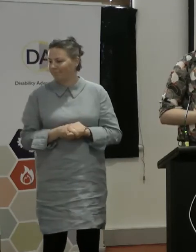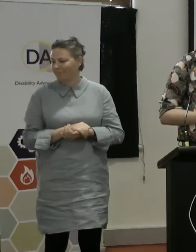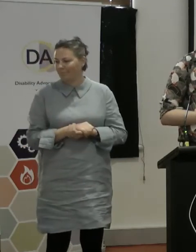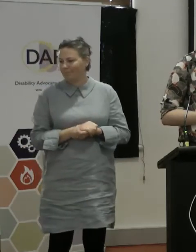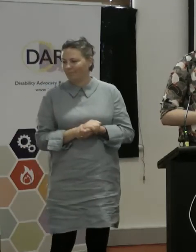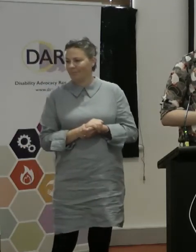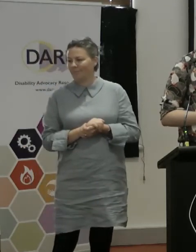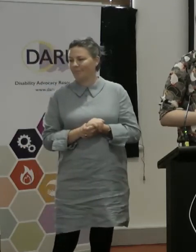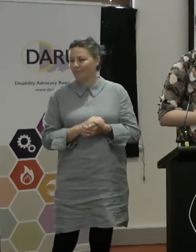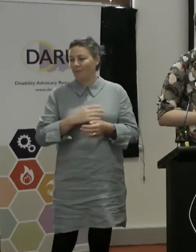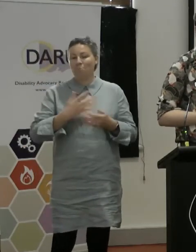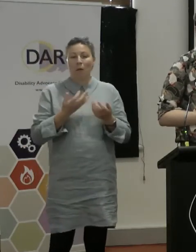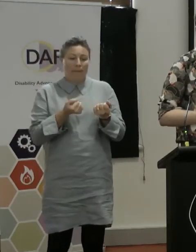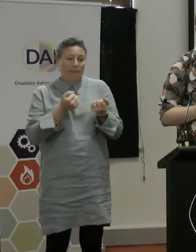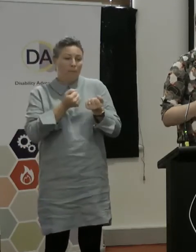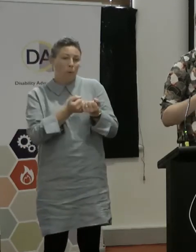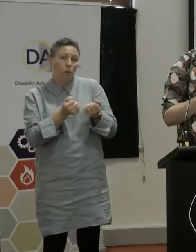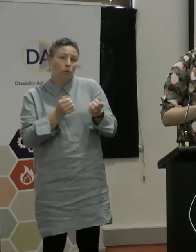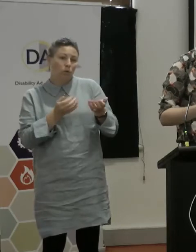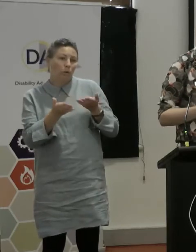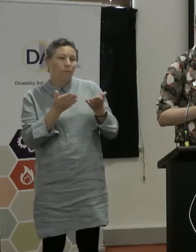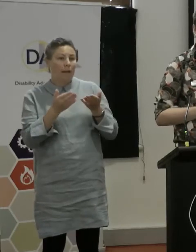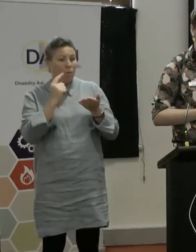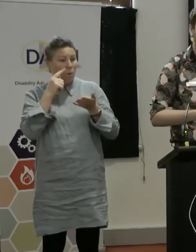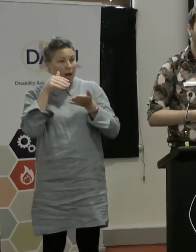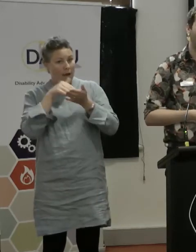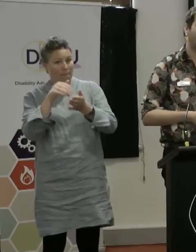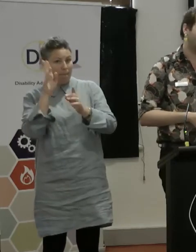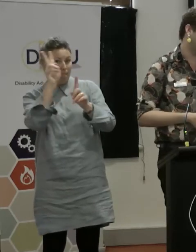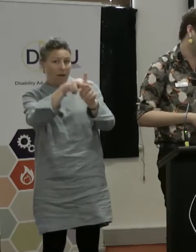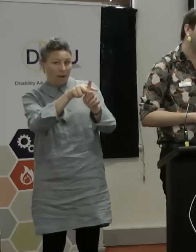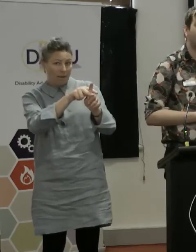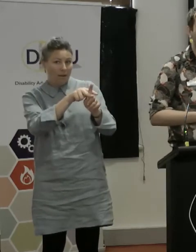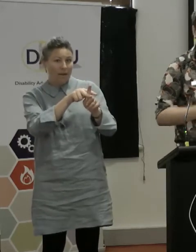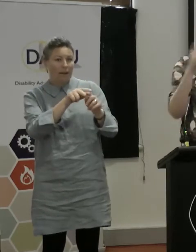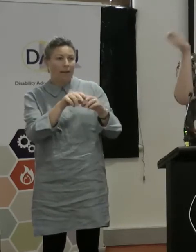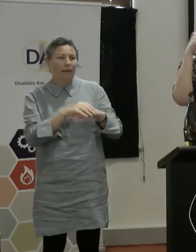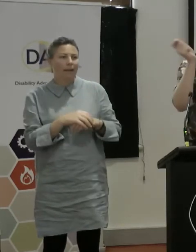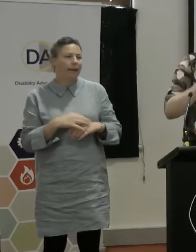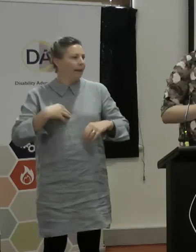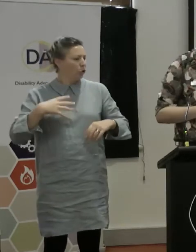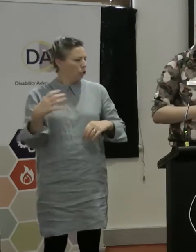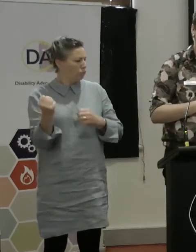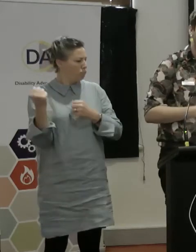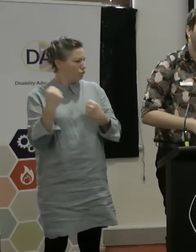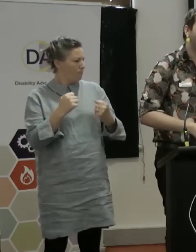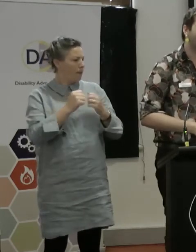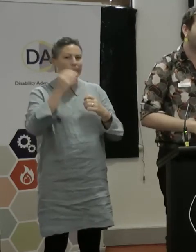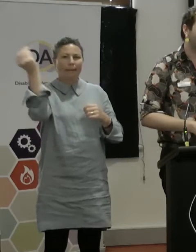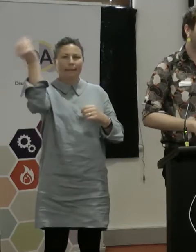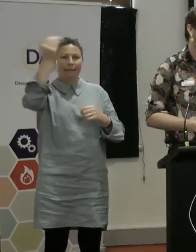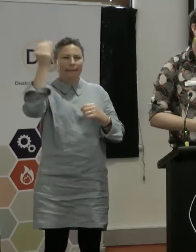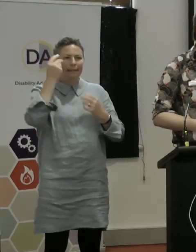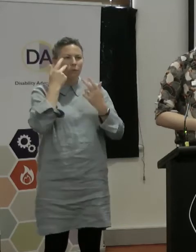The Redress Support Services can help people actually apply, and as Di said, the form is, I should have brought a copy to wave around, but I think